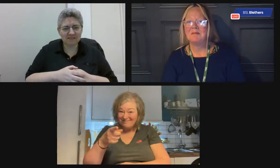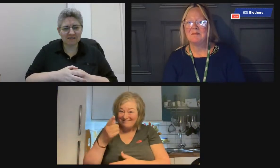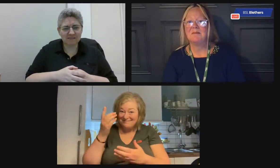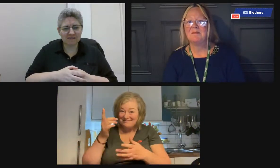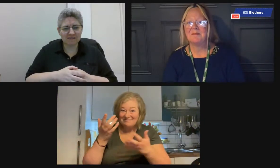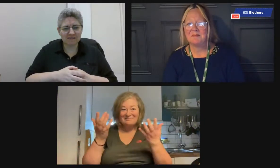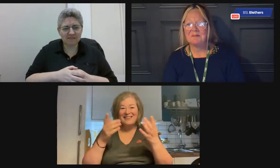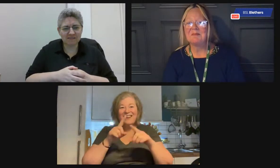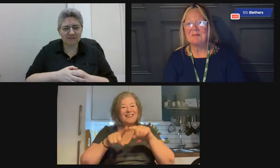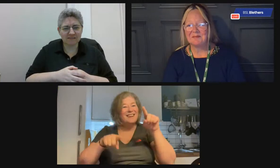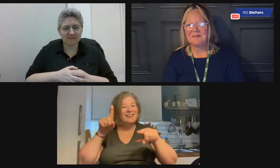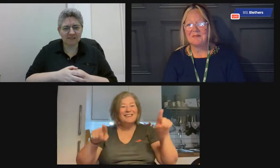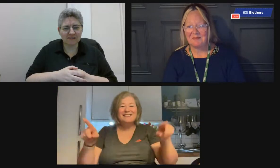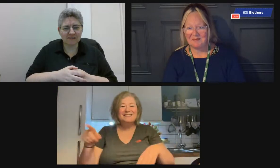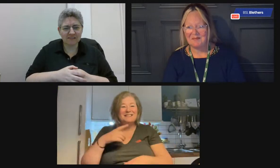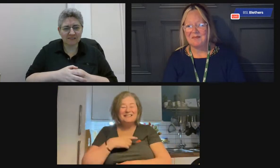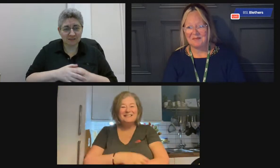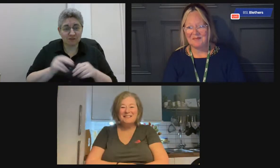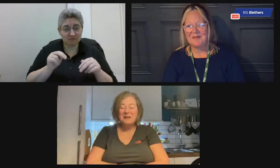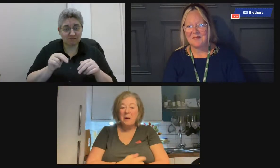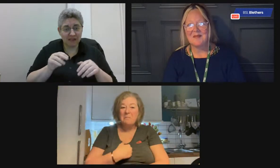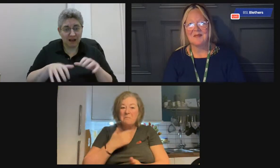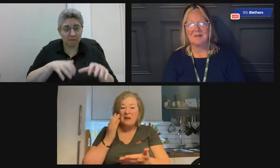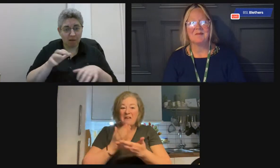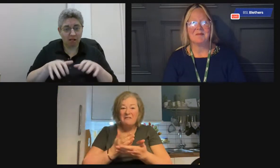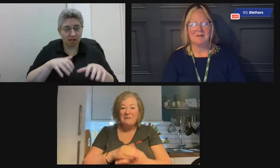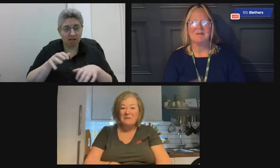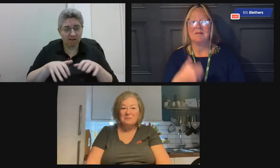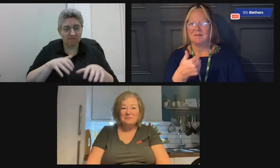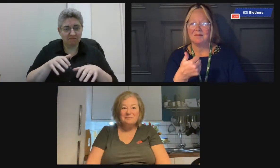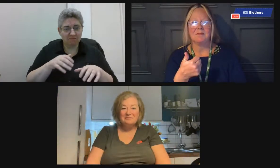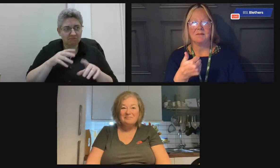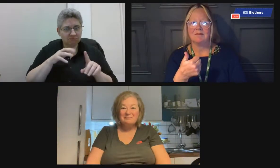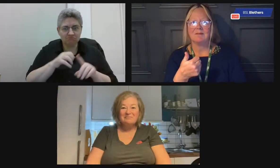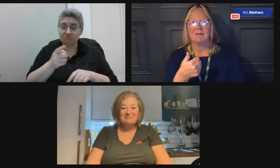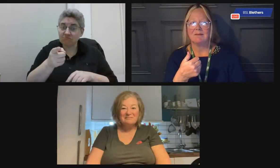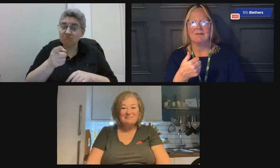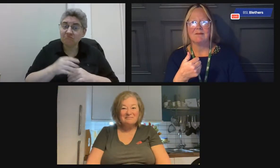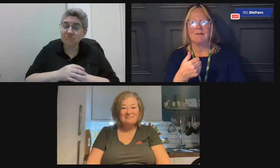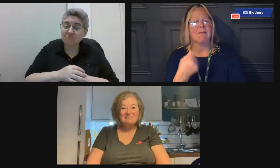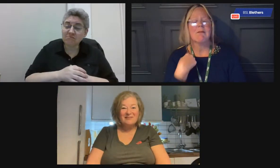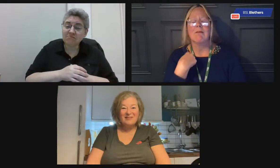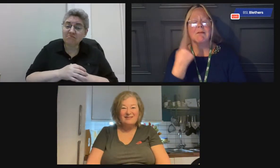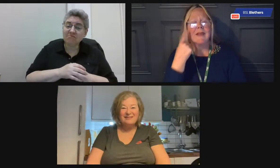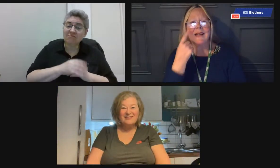of my friends told me that. See, some people say differently, but I just believe it.